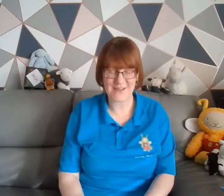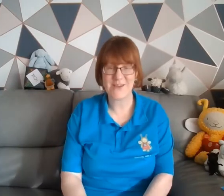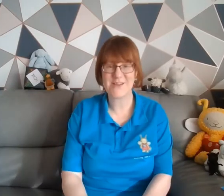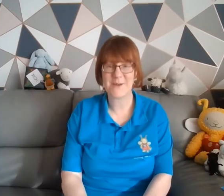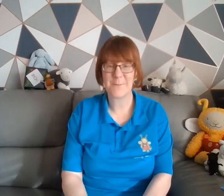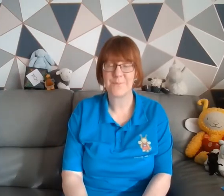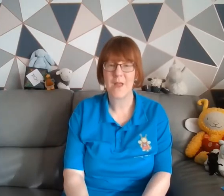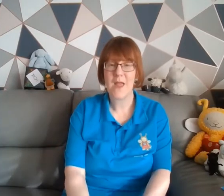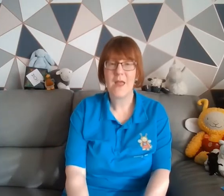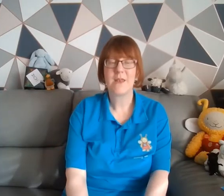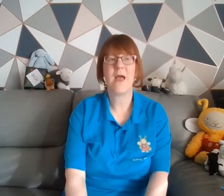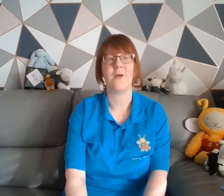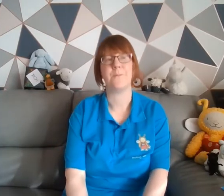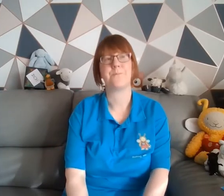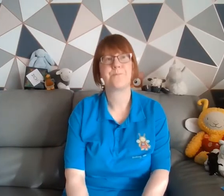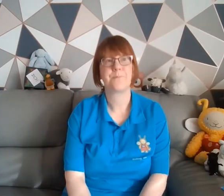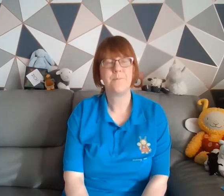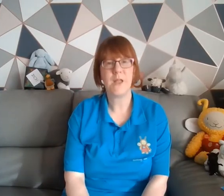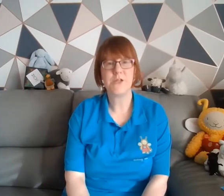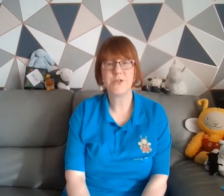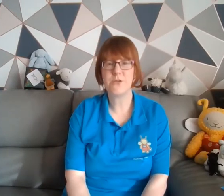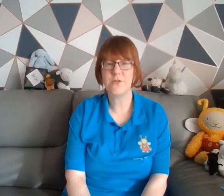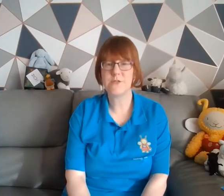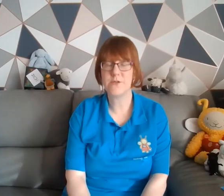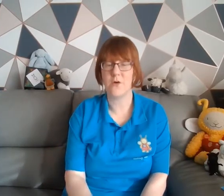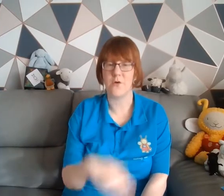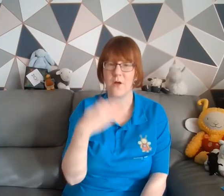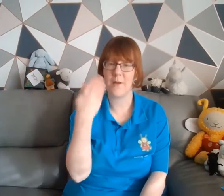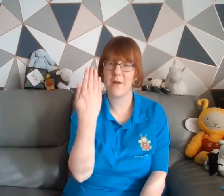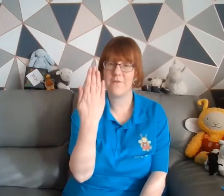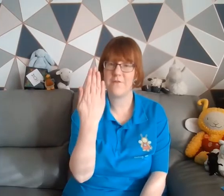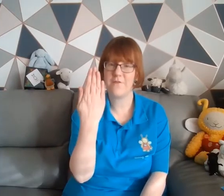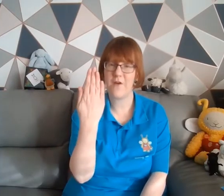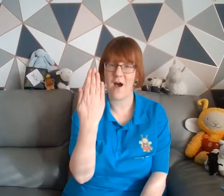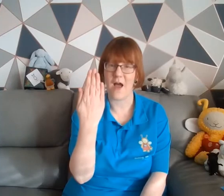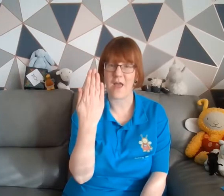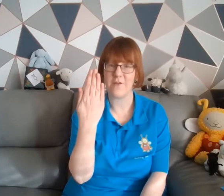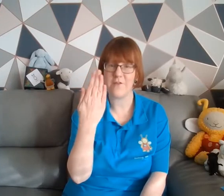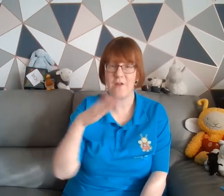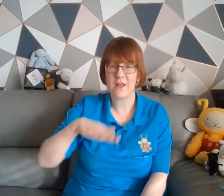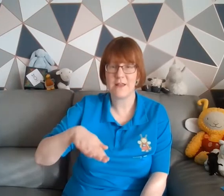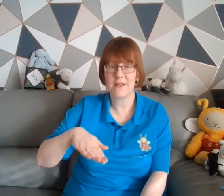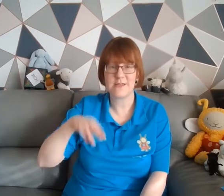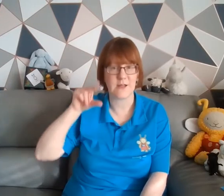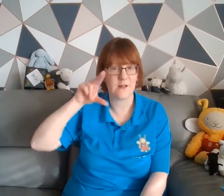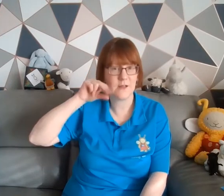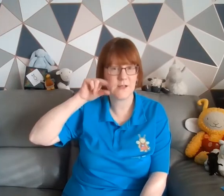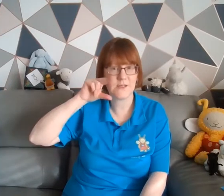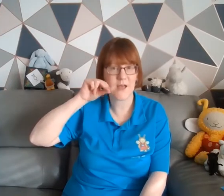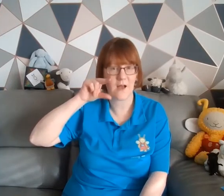good. Now, do you know the song about five little